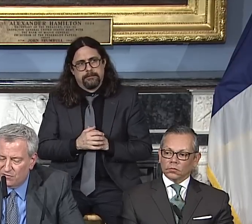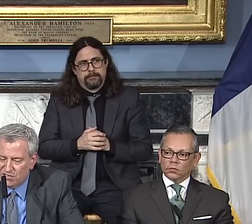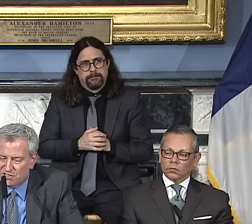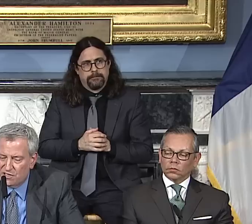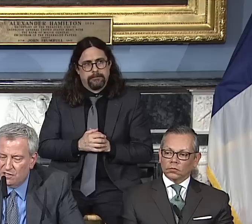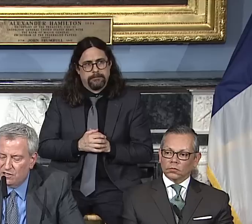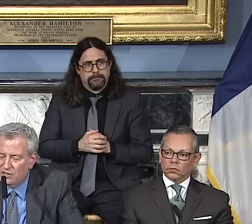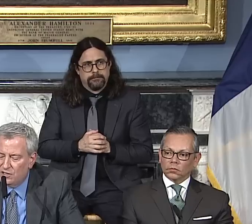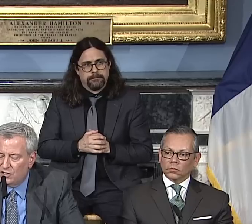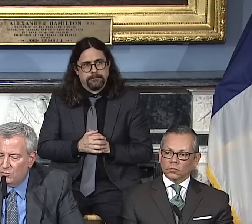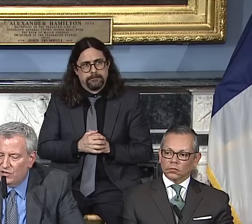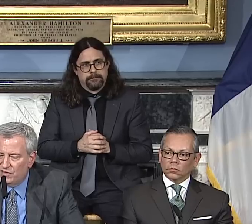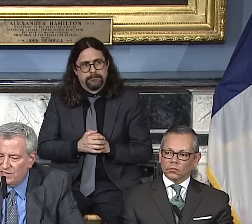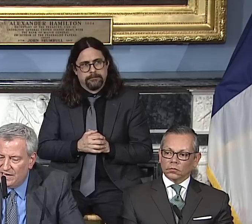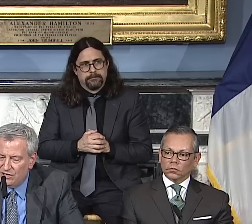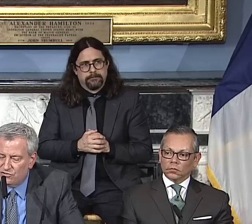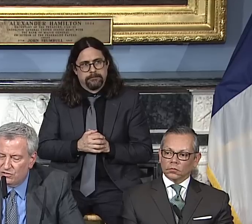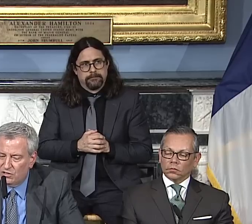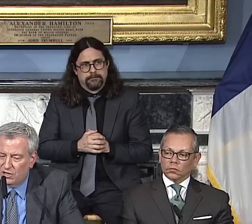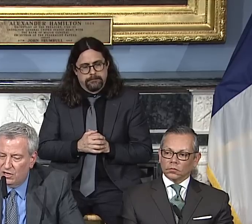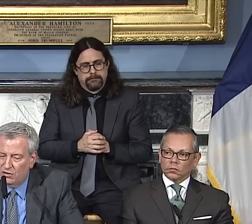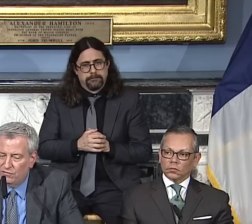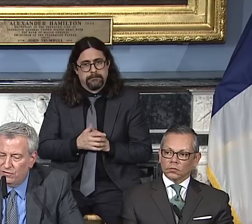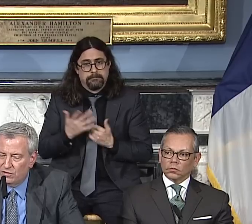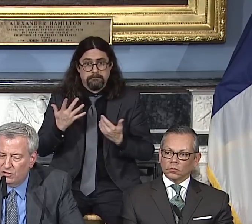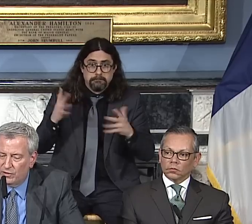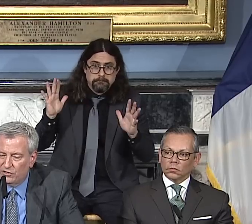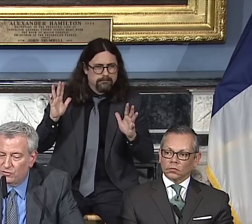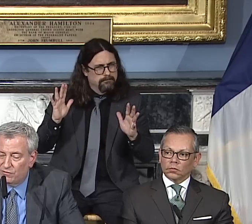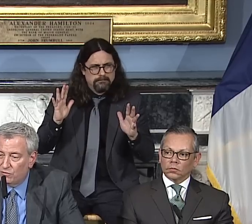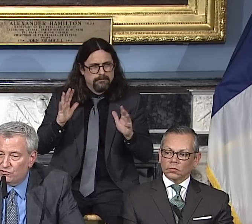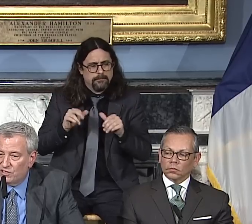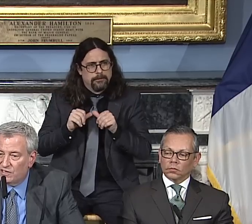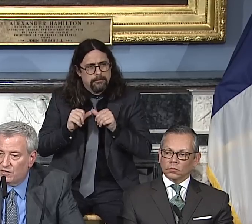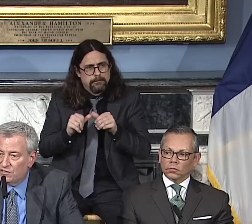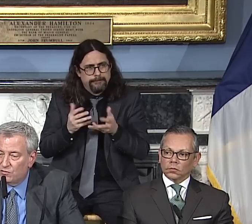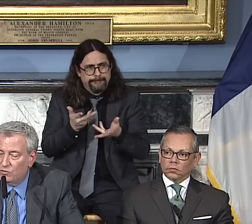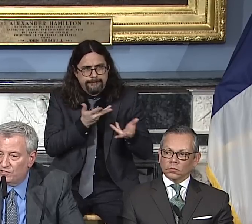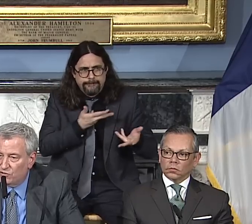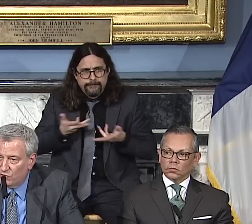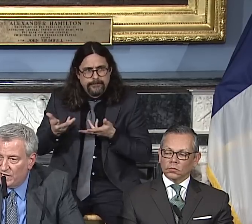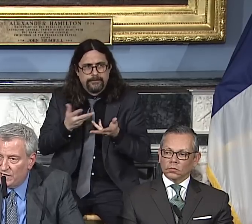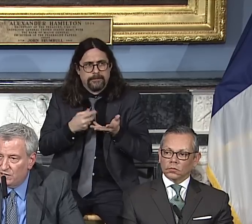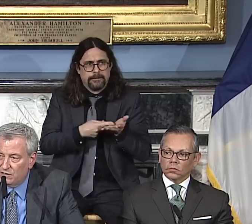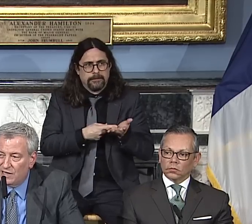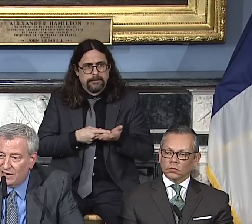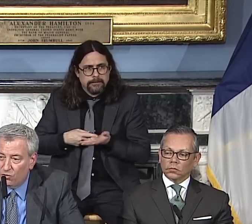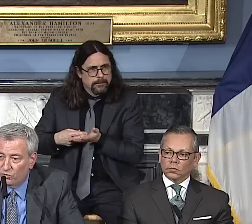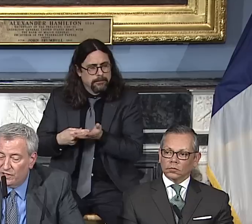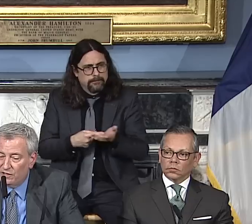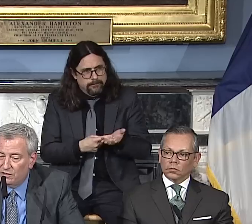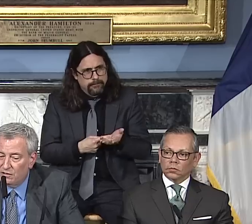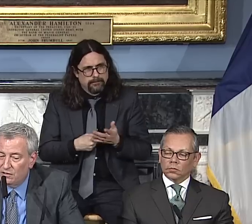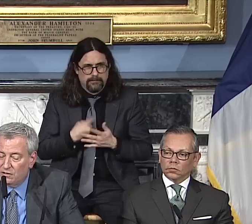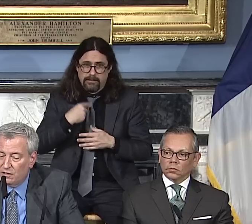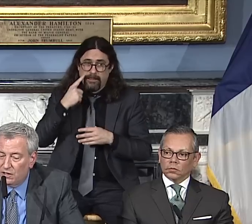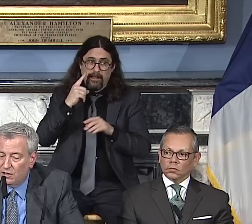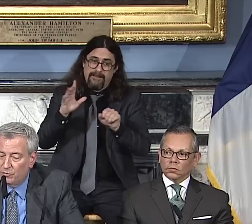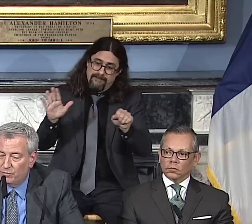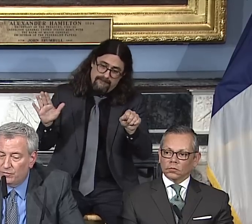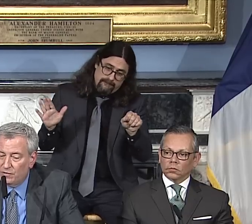conversation, obviously, but the danger of going to a full shutdown is it will degrade not only